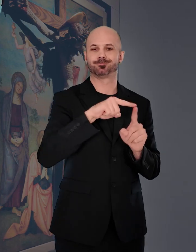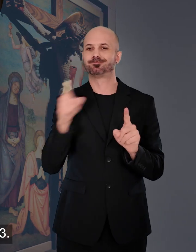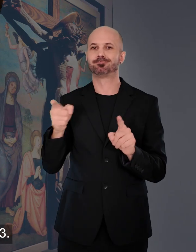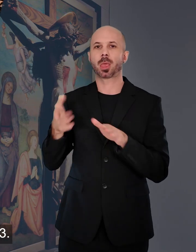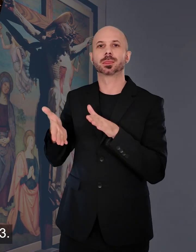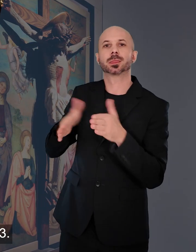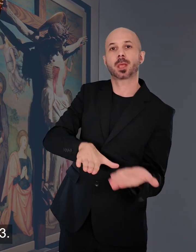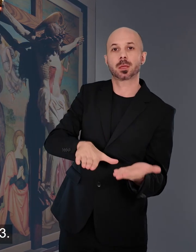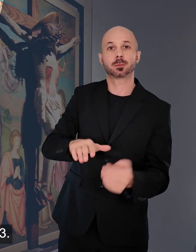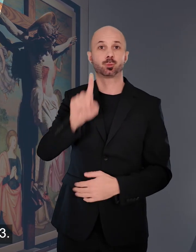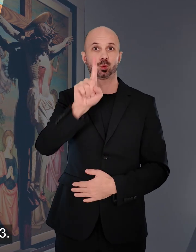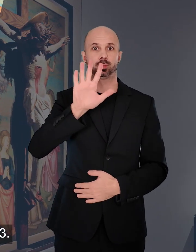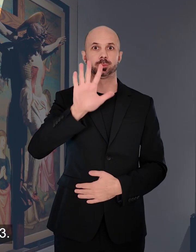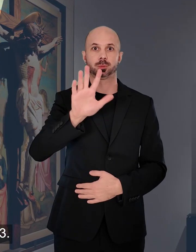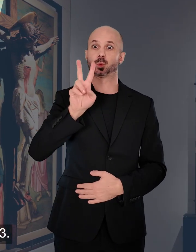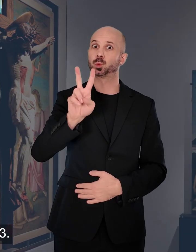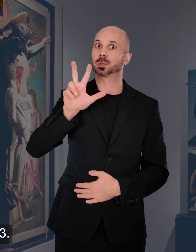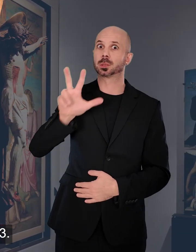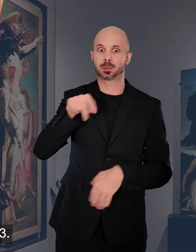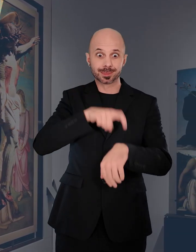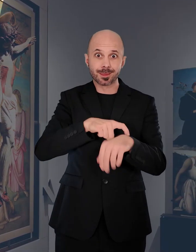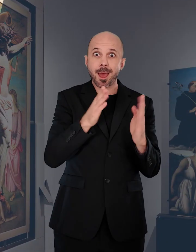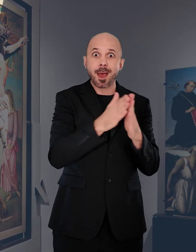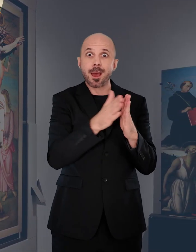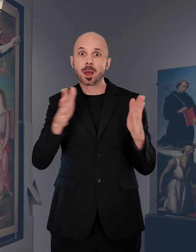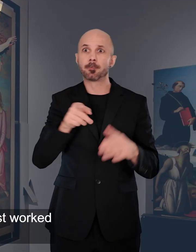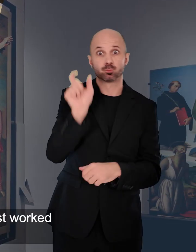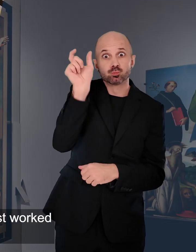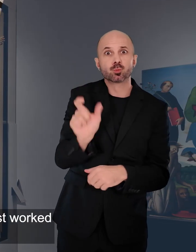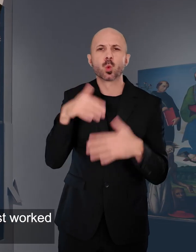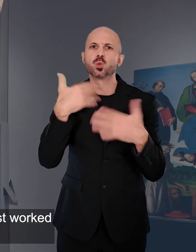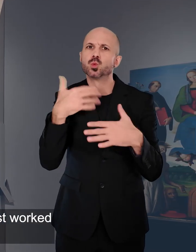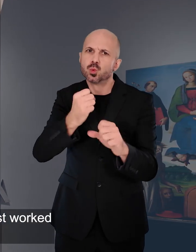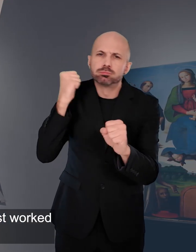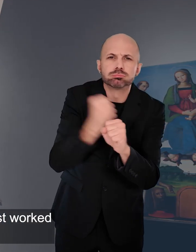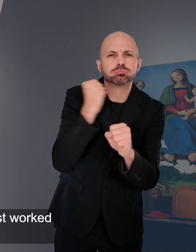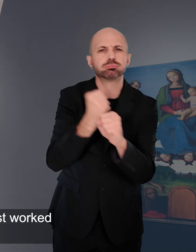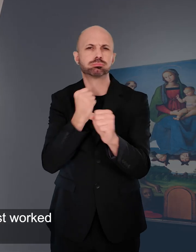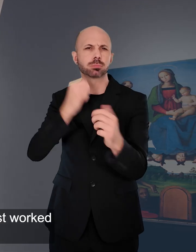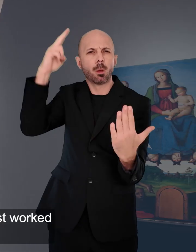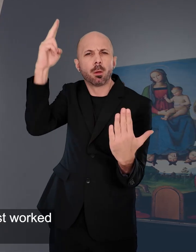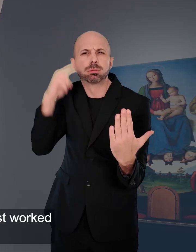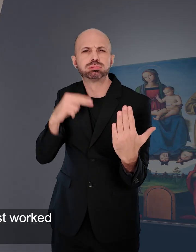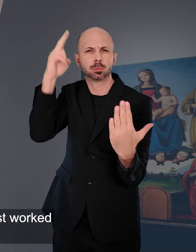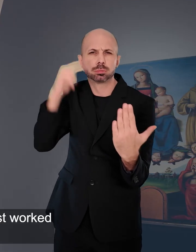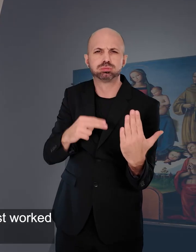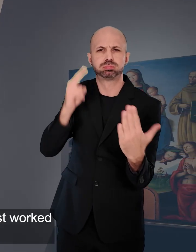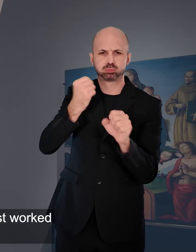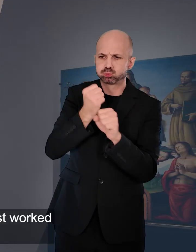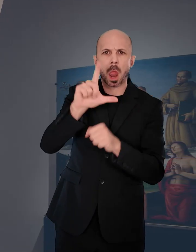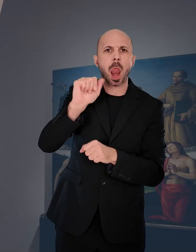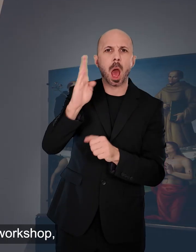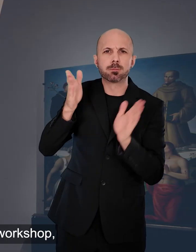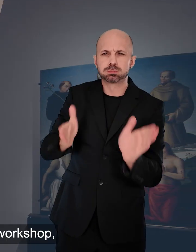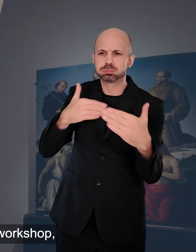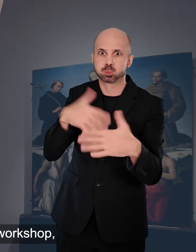century to his death in 1523. It was a phase in which the artist worked